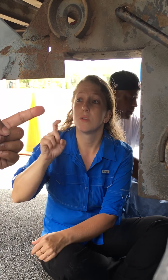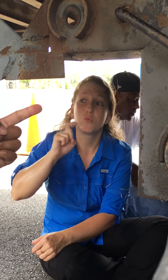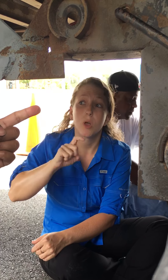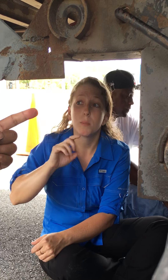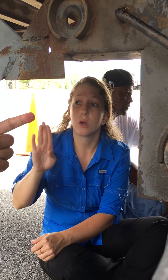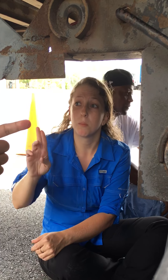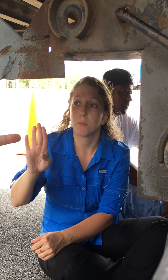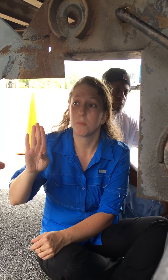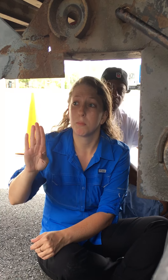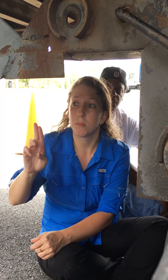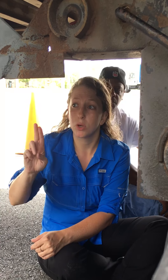setup.